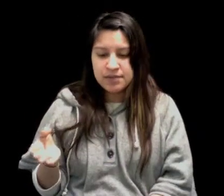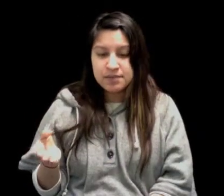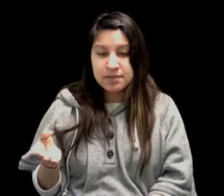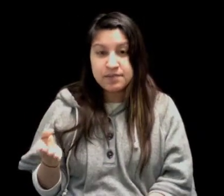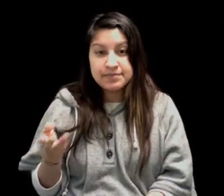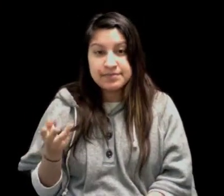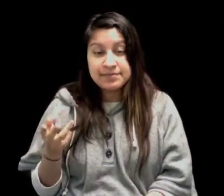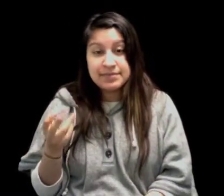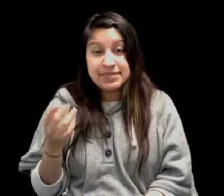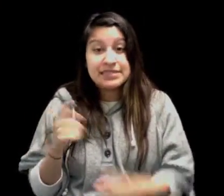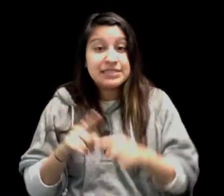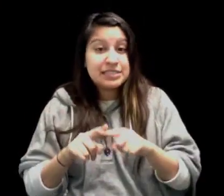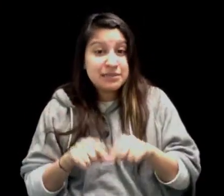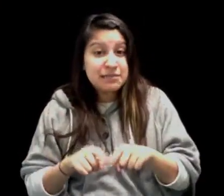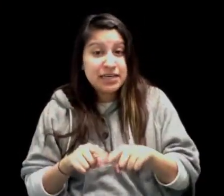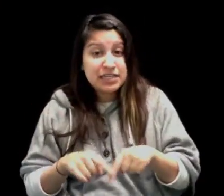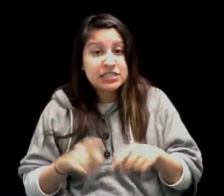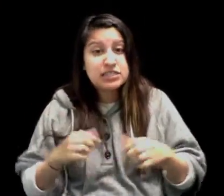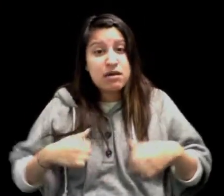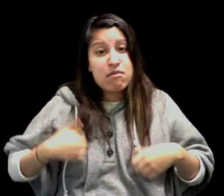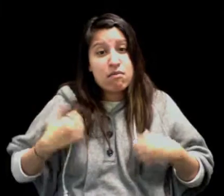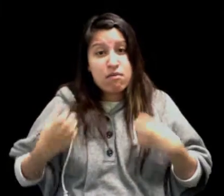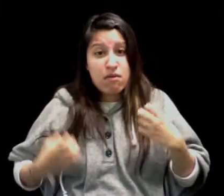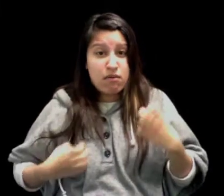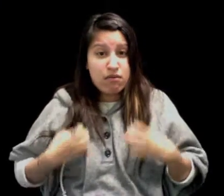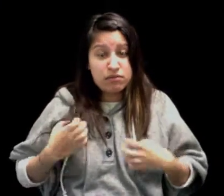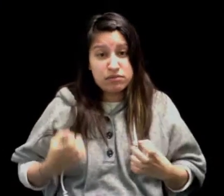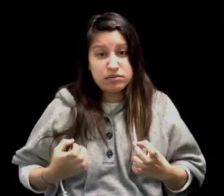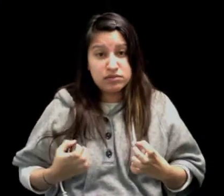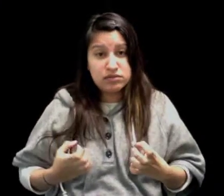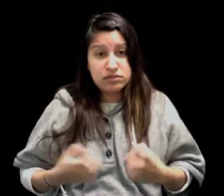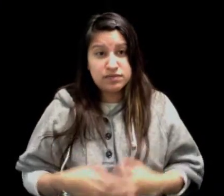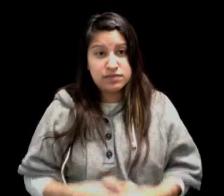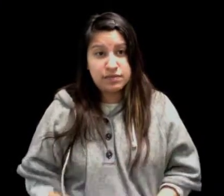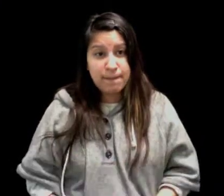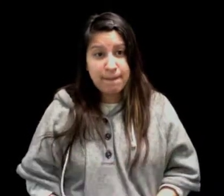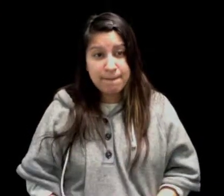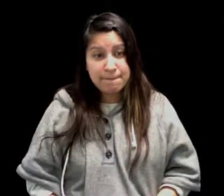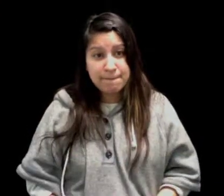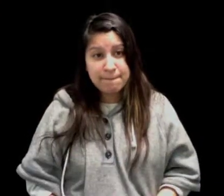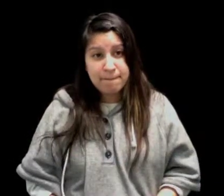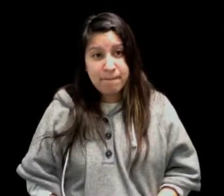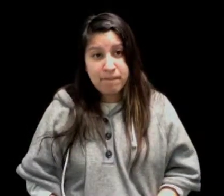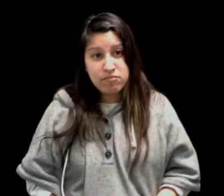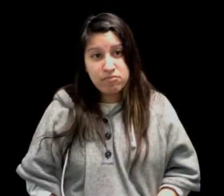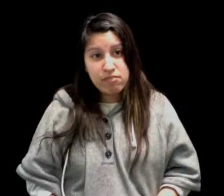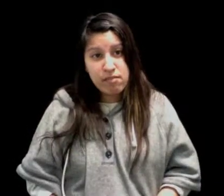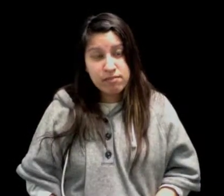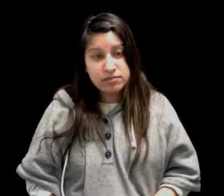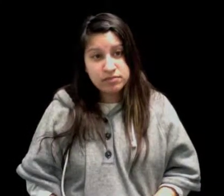MVA. You kind of keep a distance. Or at the post office, you never know. It's going to be different depending on where you are and what mood you're in, perhaps.